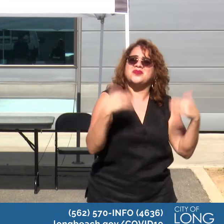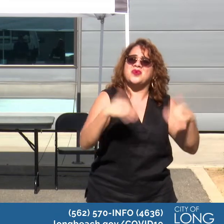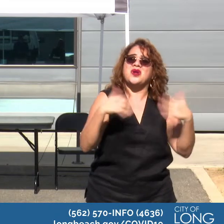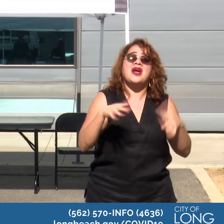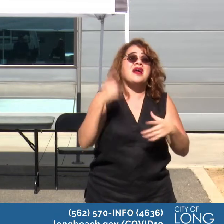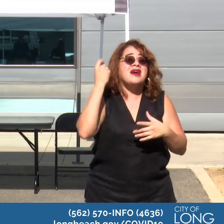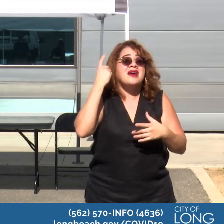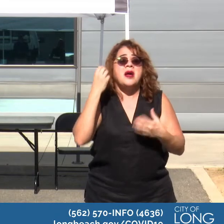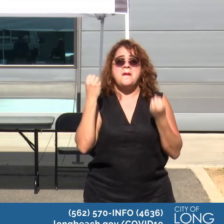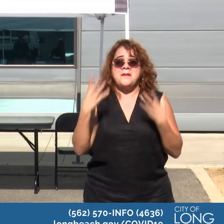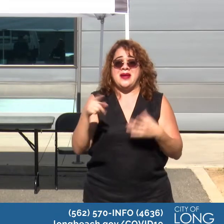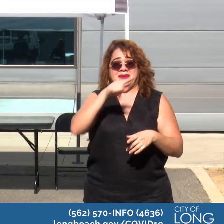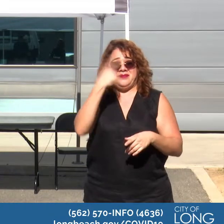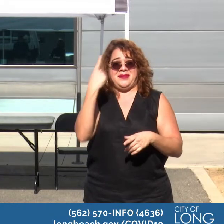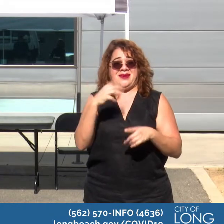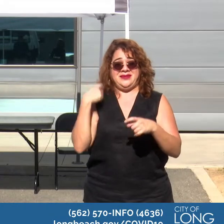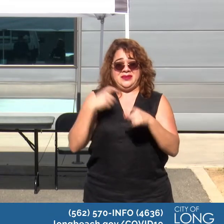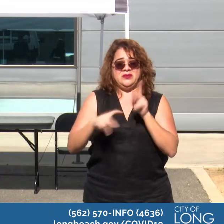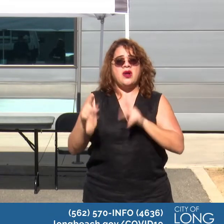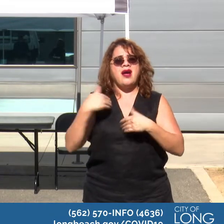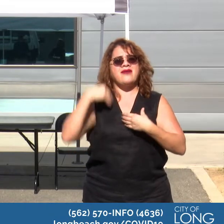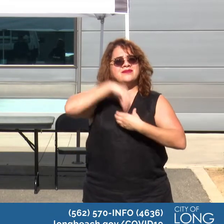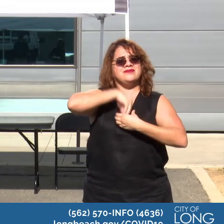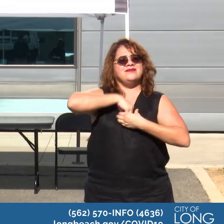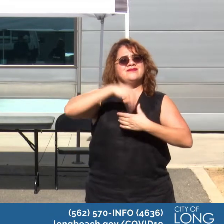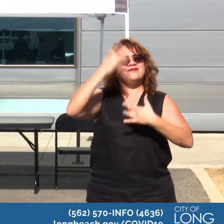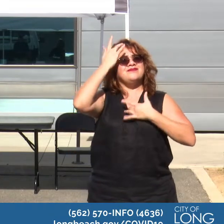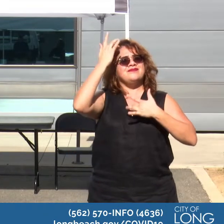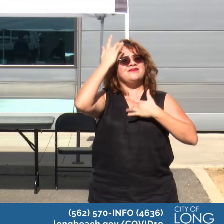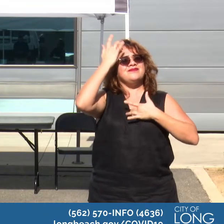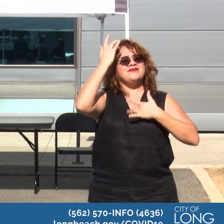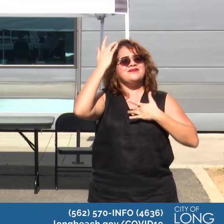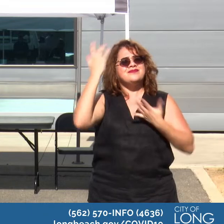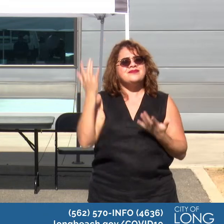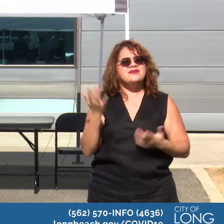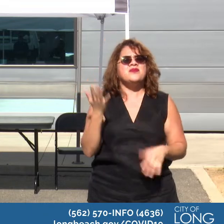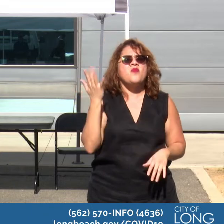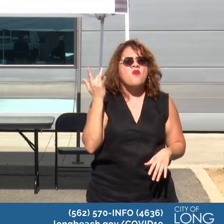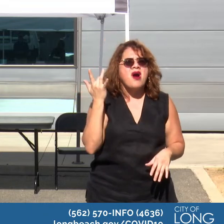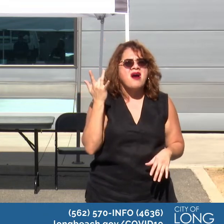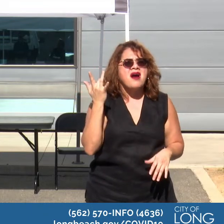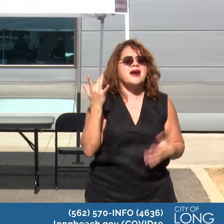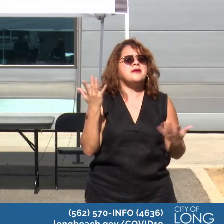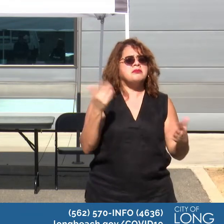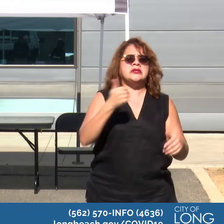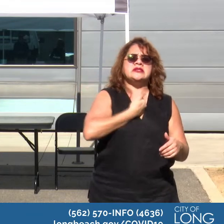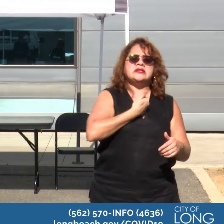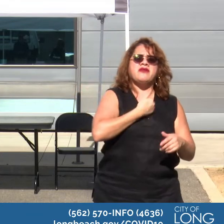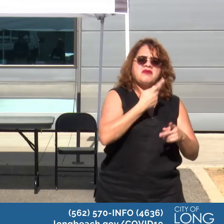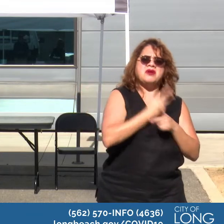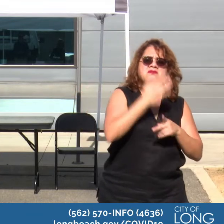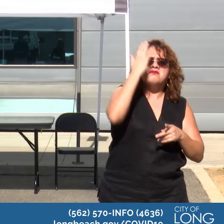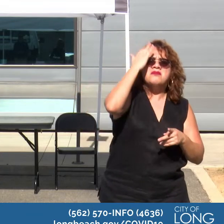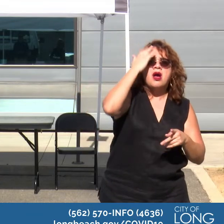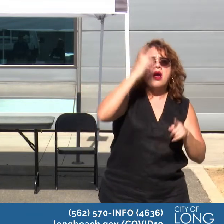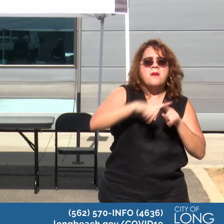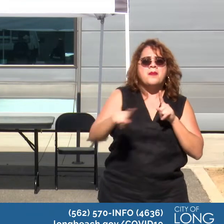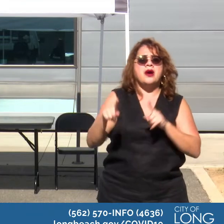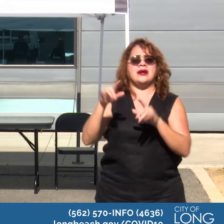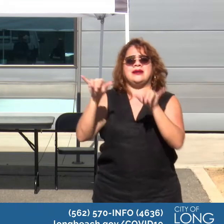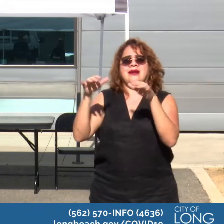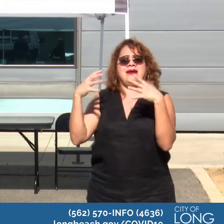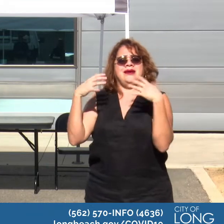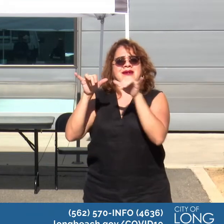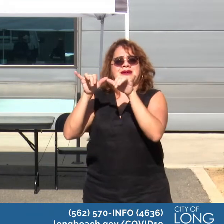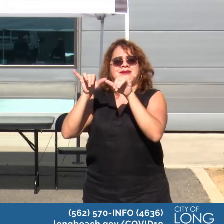conditions as a result of long-standing inequities in our healthcare system and the effects of systemic racism, so they're more likely